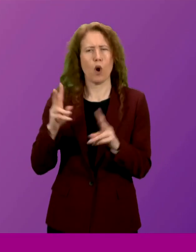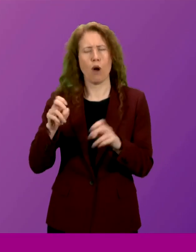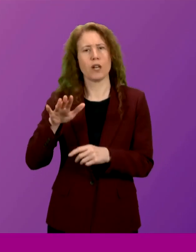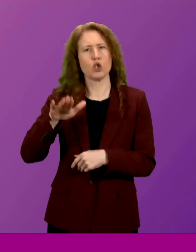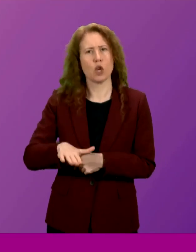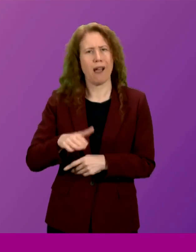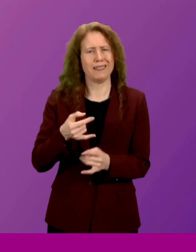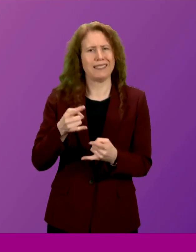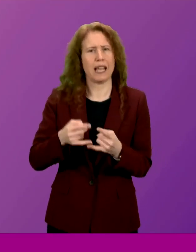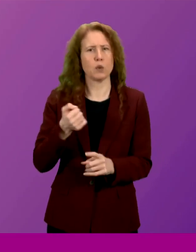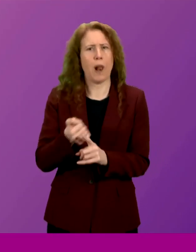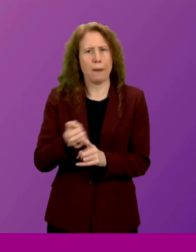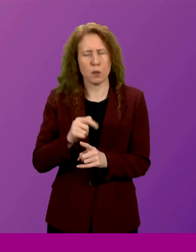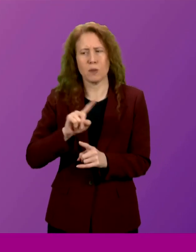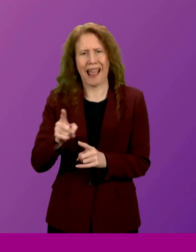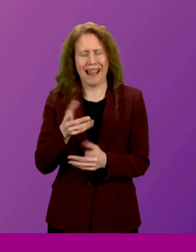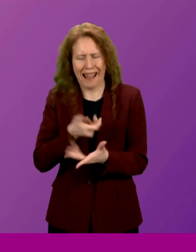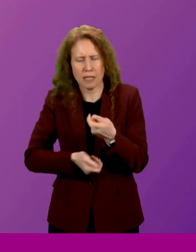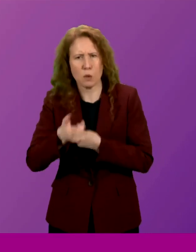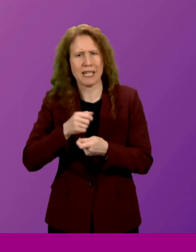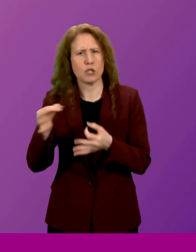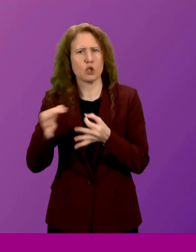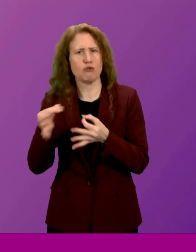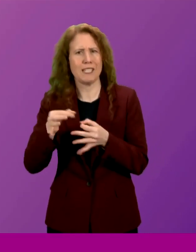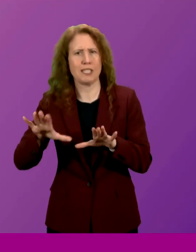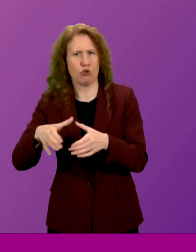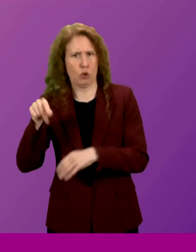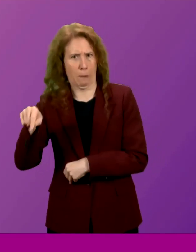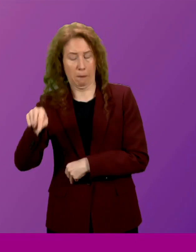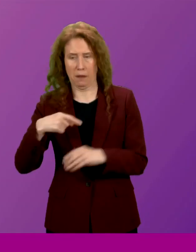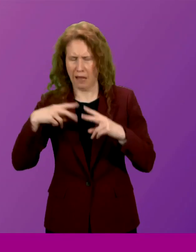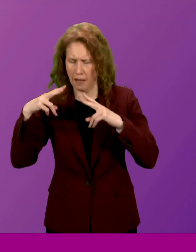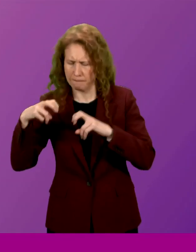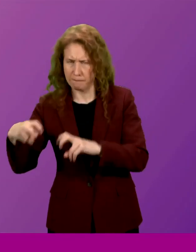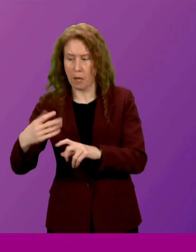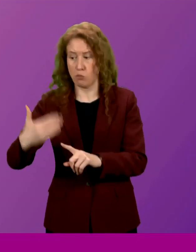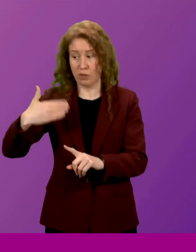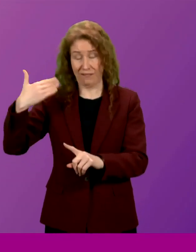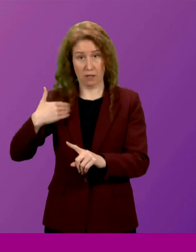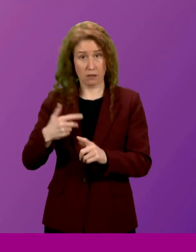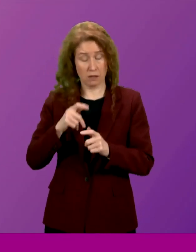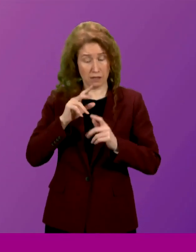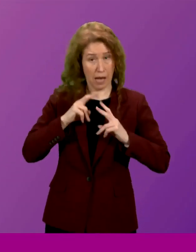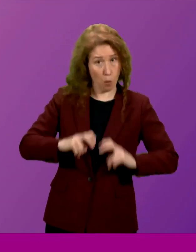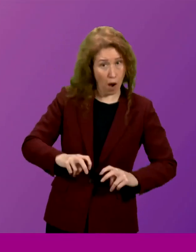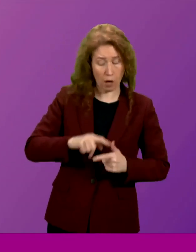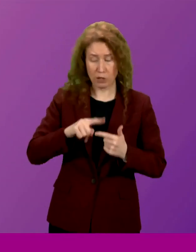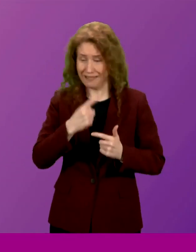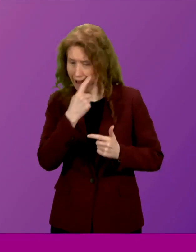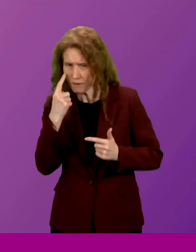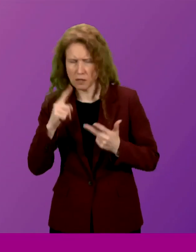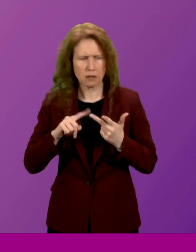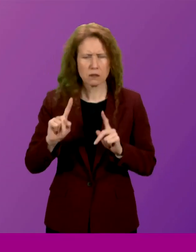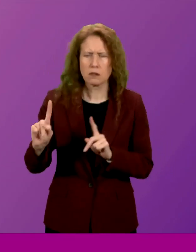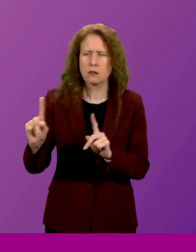Child Sexual Abuse and Exploitation Strategic Group, which is looking at previous inquiries, evidence and